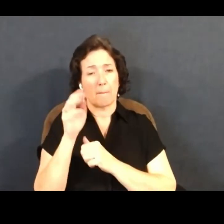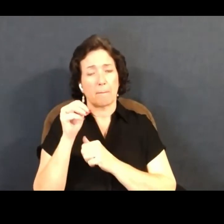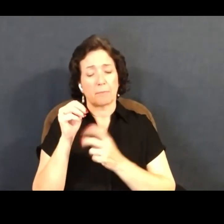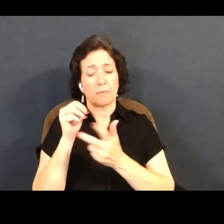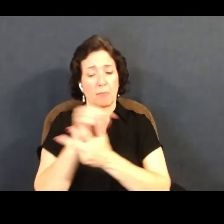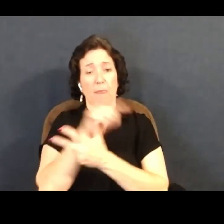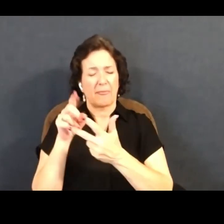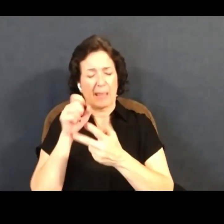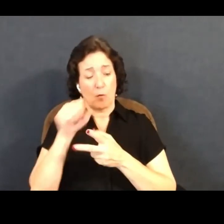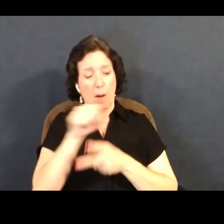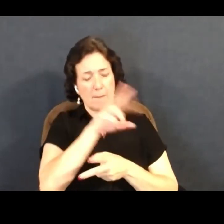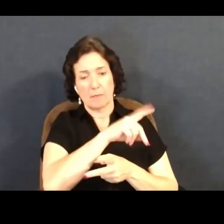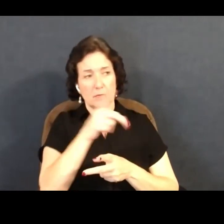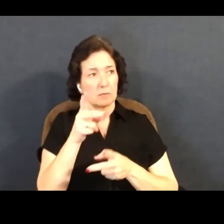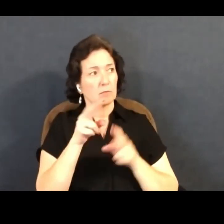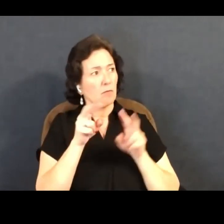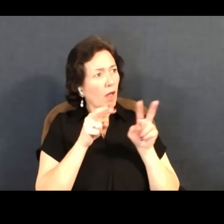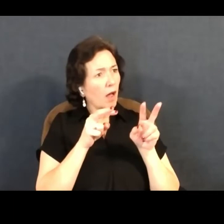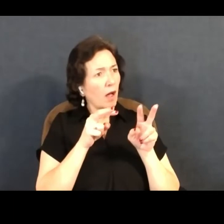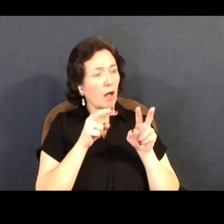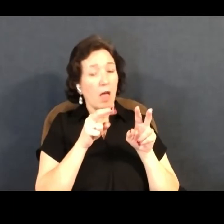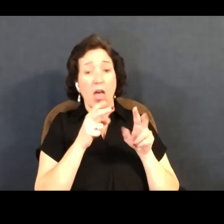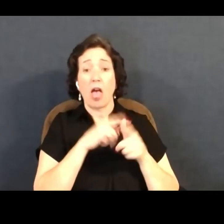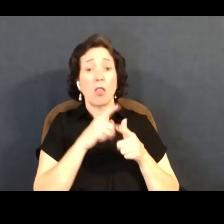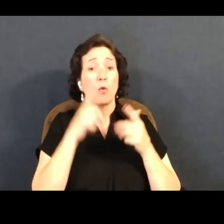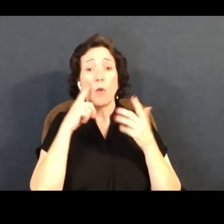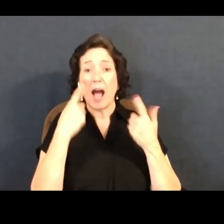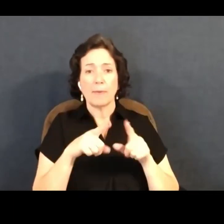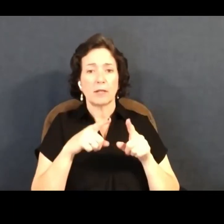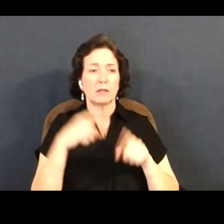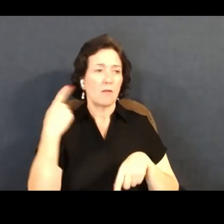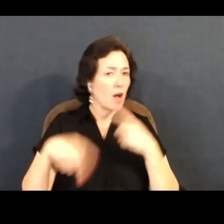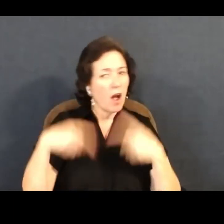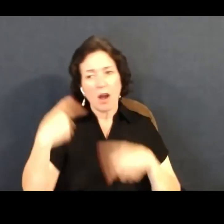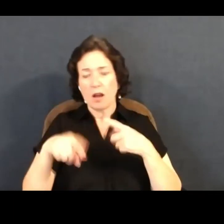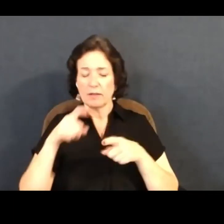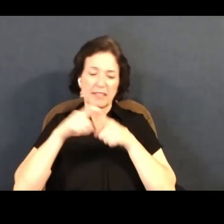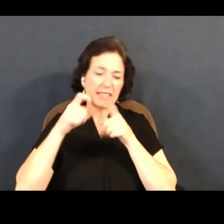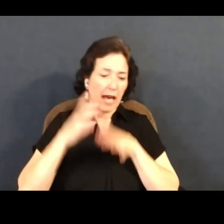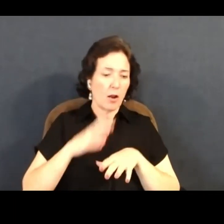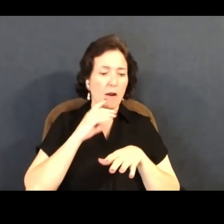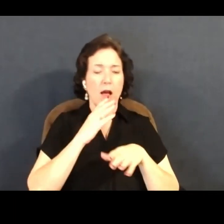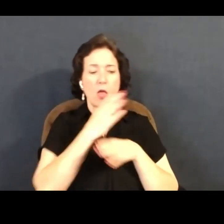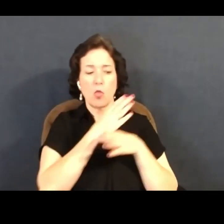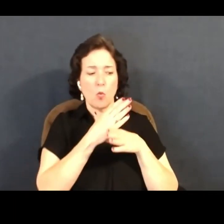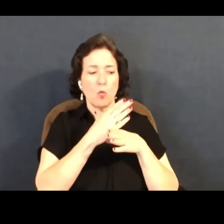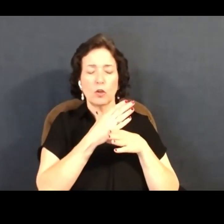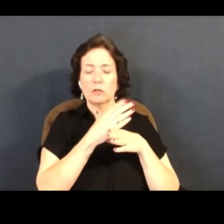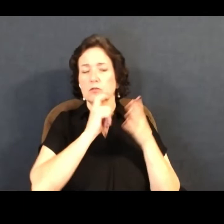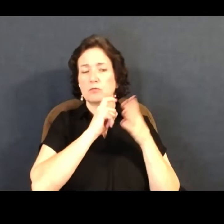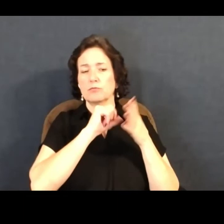had happened, they started to argue, the tailor and the woodcarver, about who she belonged